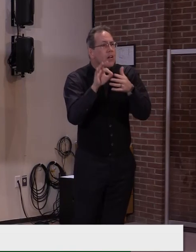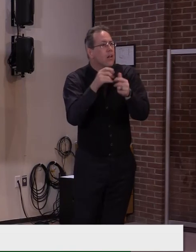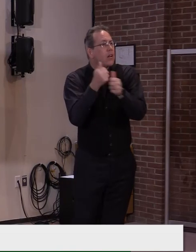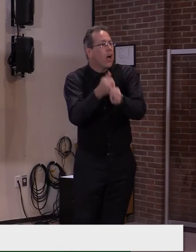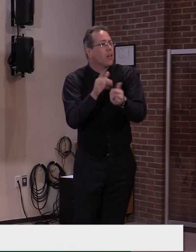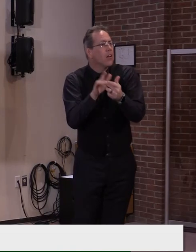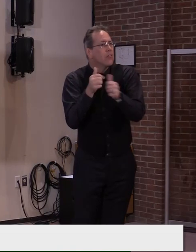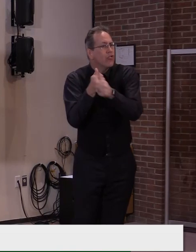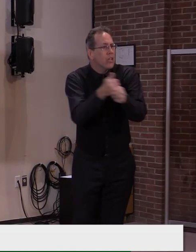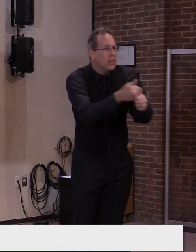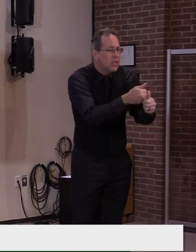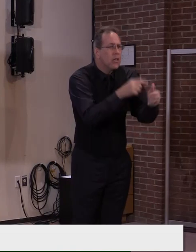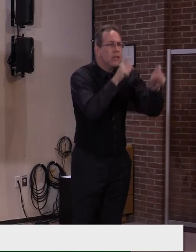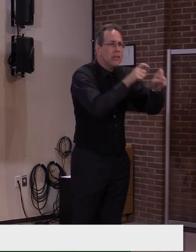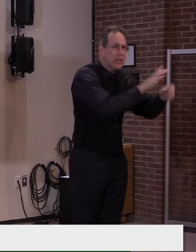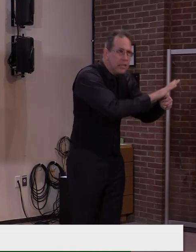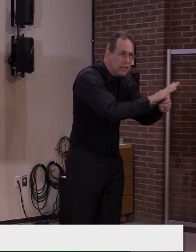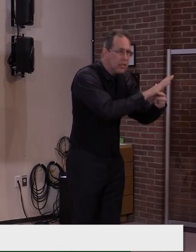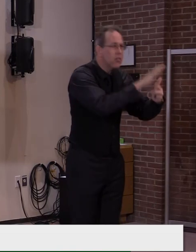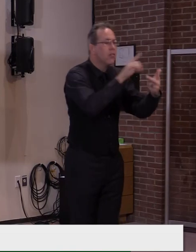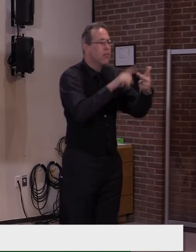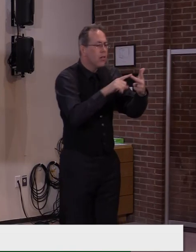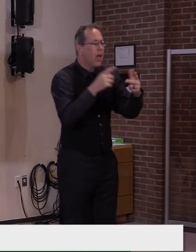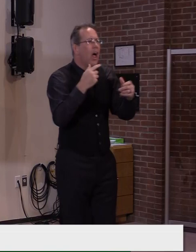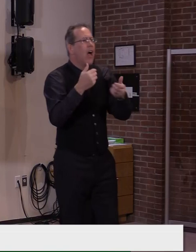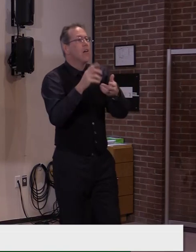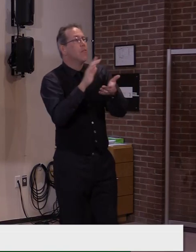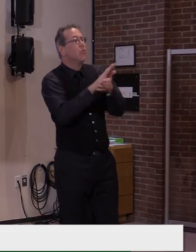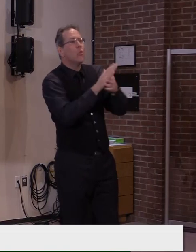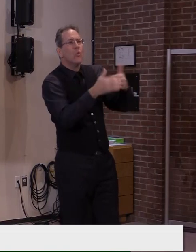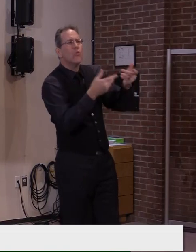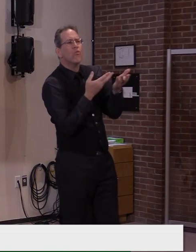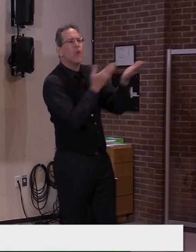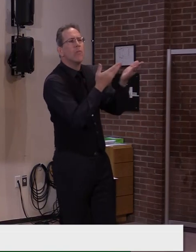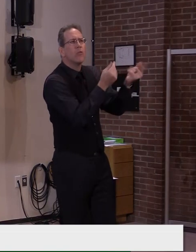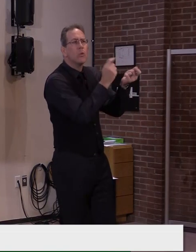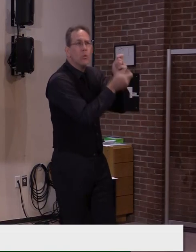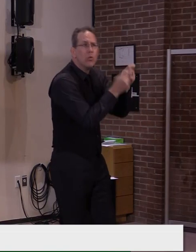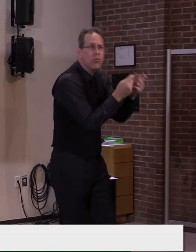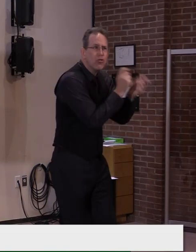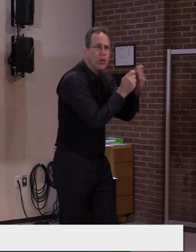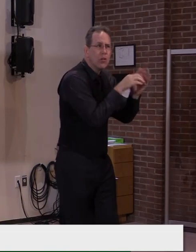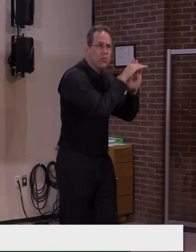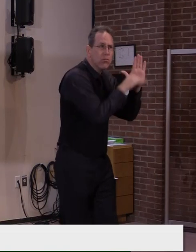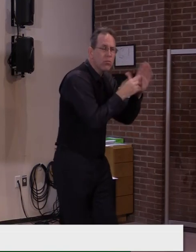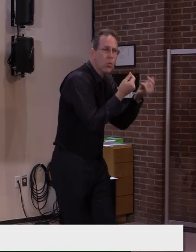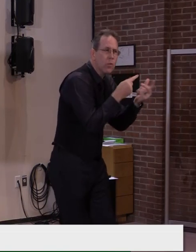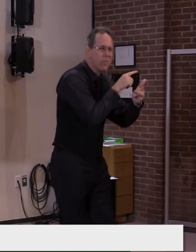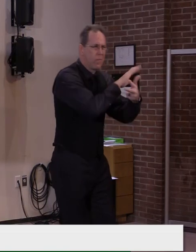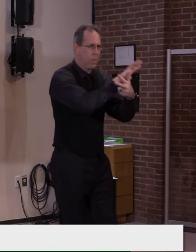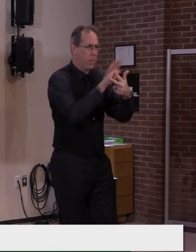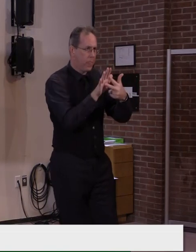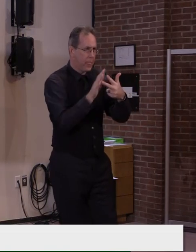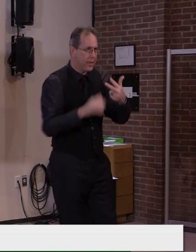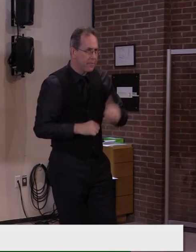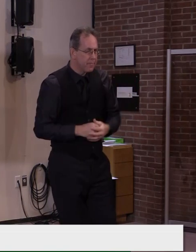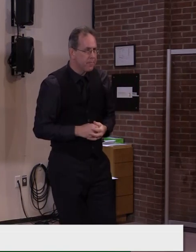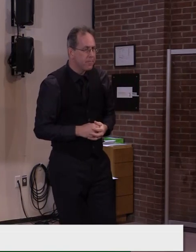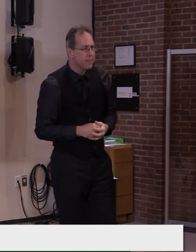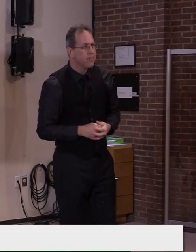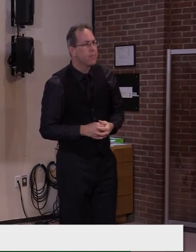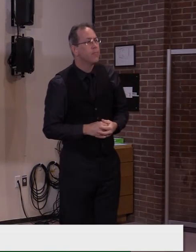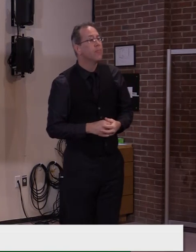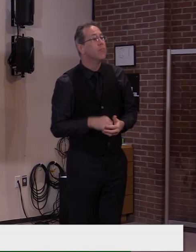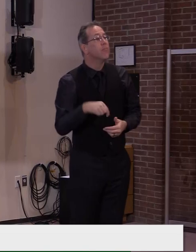school operations. In terms of student vaccination levels, as Commissioner Pichak just highlighted, Vermont continues to make